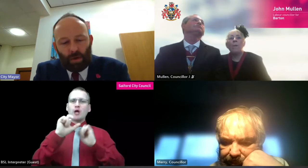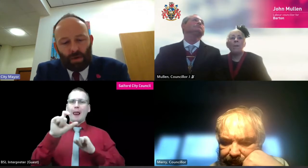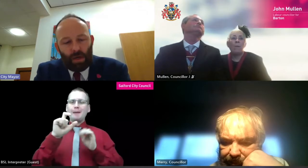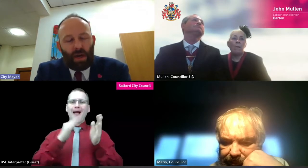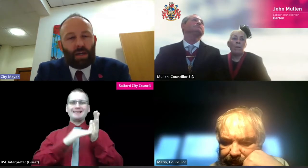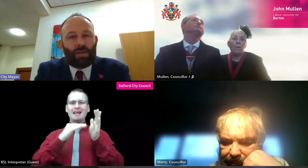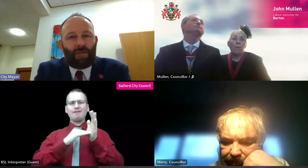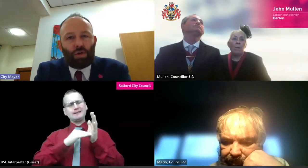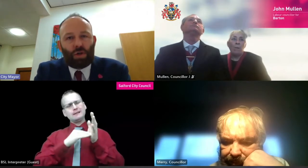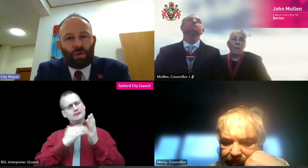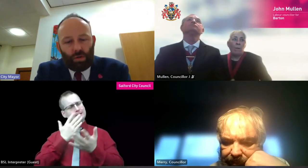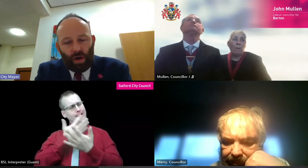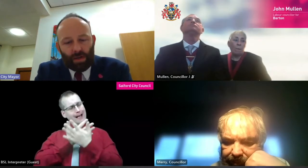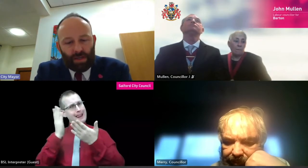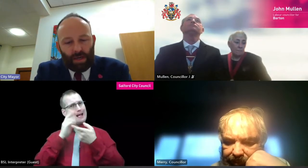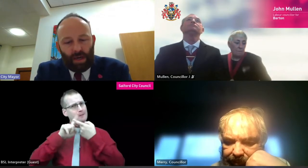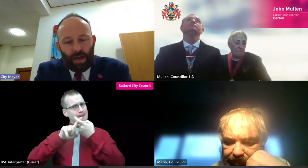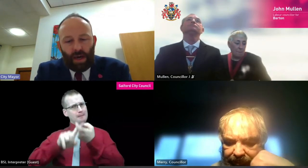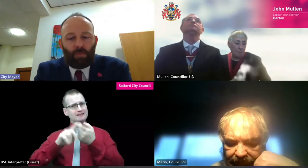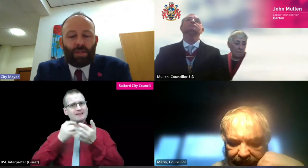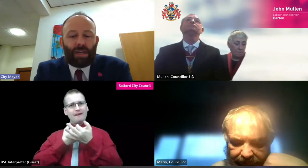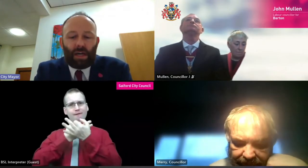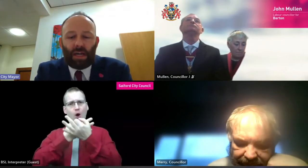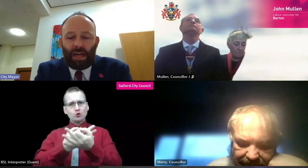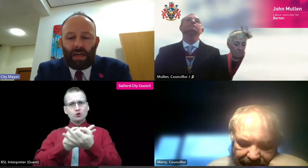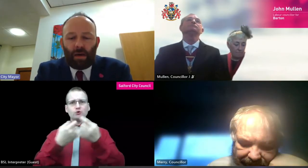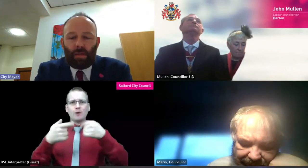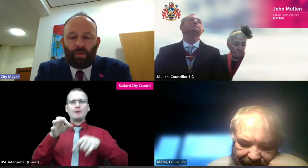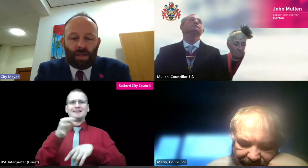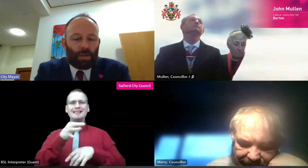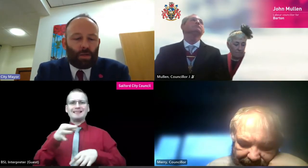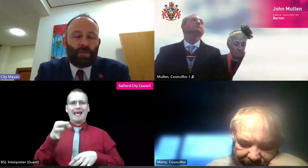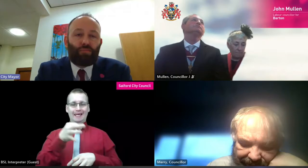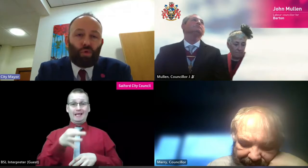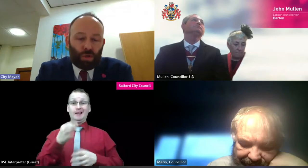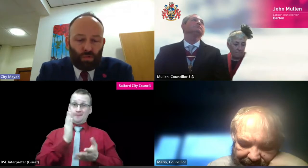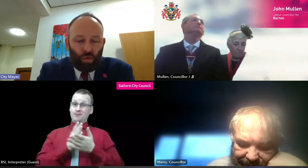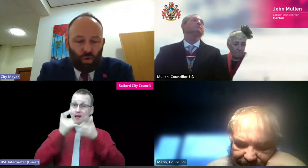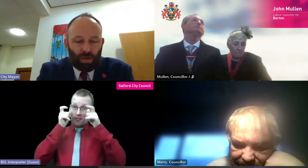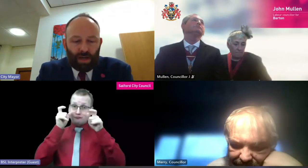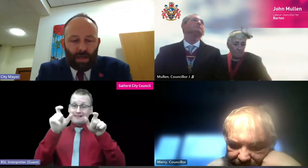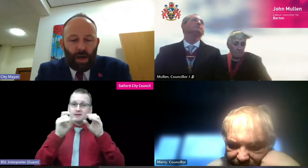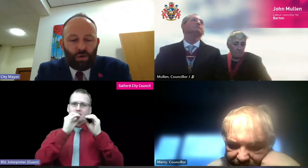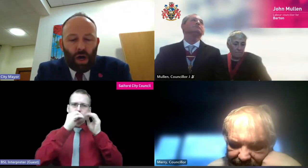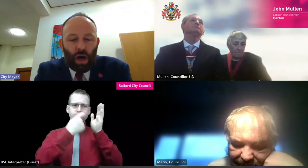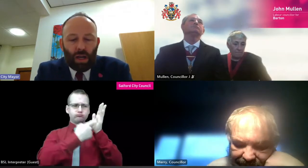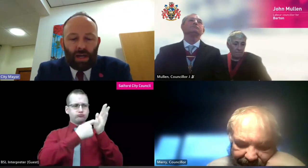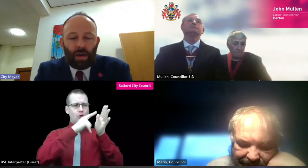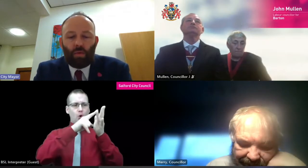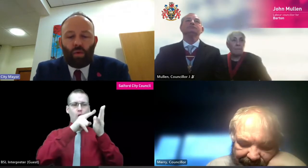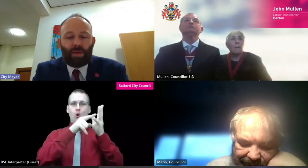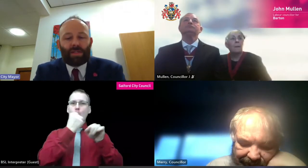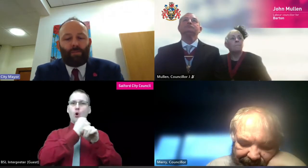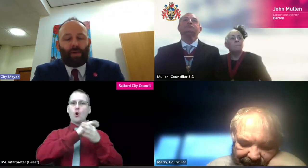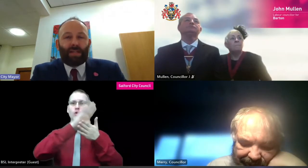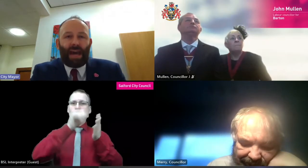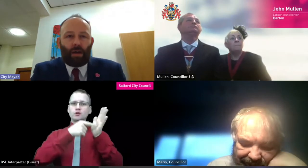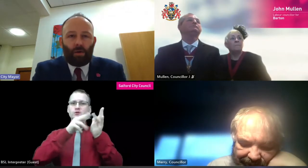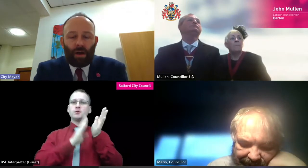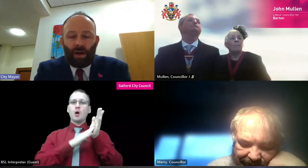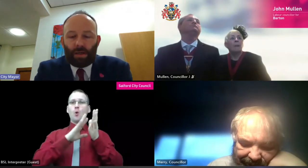unwavering commitment and devotion to our city, and particularly the residents of Broughton Ward, as I know Charlie will